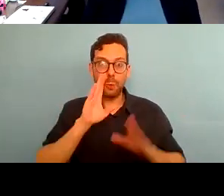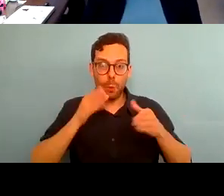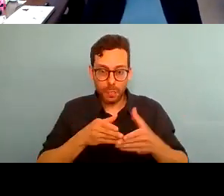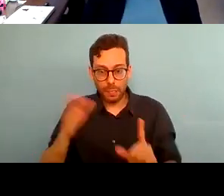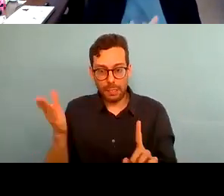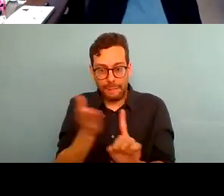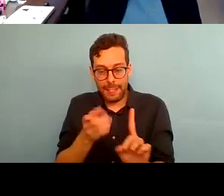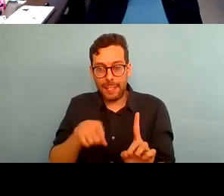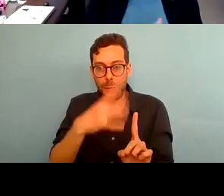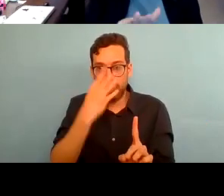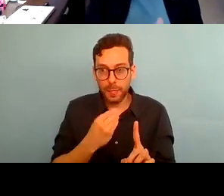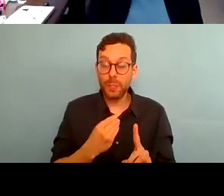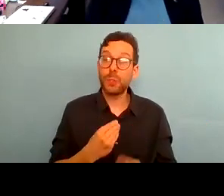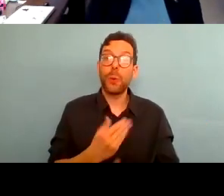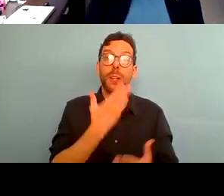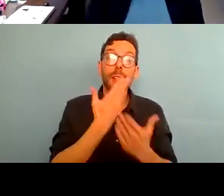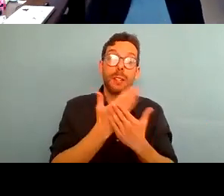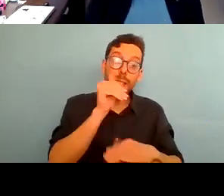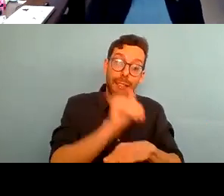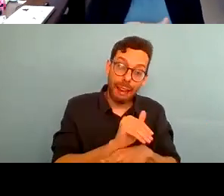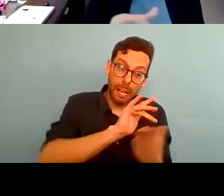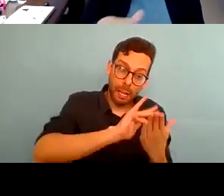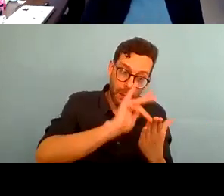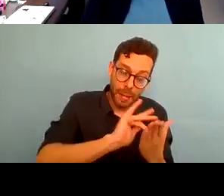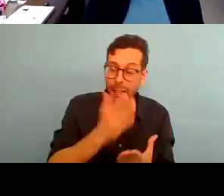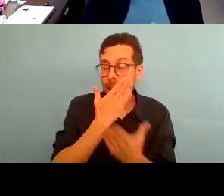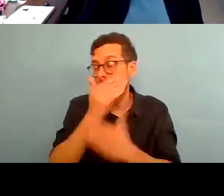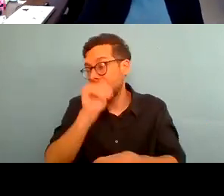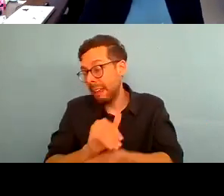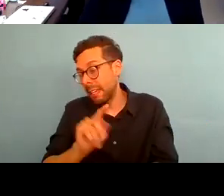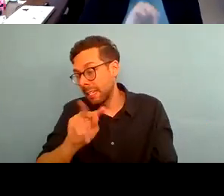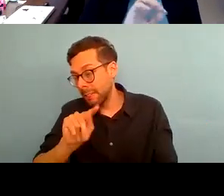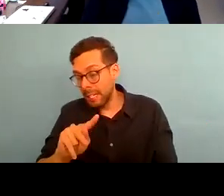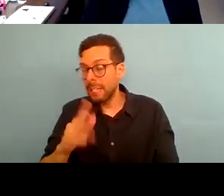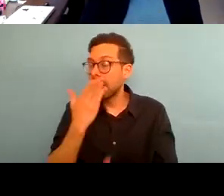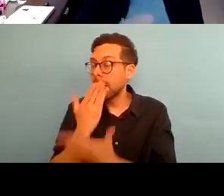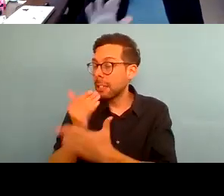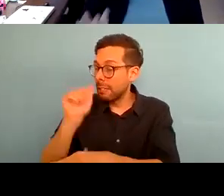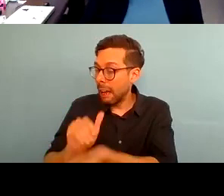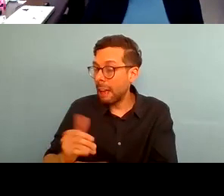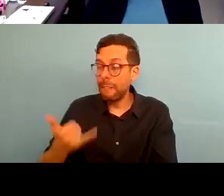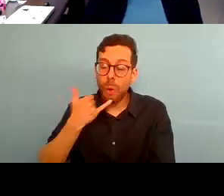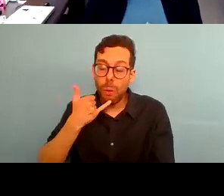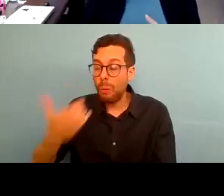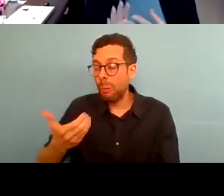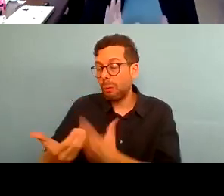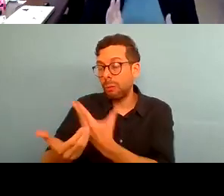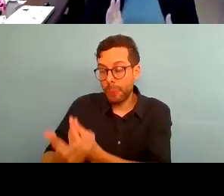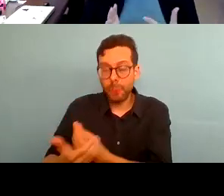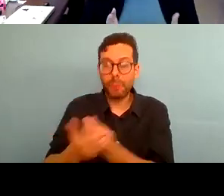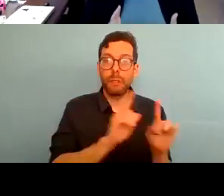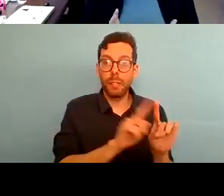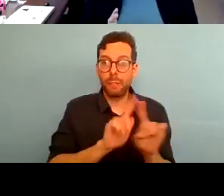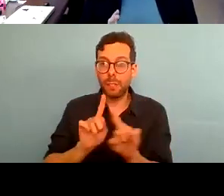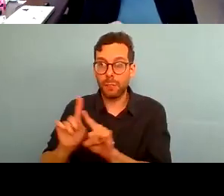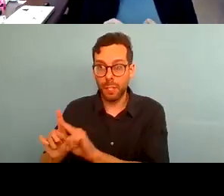night iPad, good night TV, good night phone, good night this, good night that, good night, all of these different things, right? And they are quite